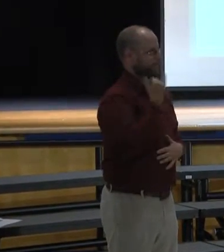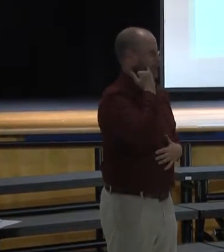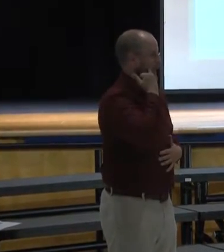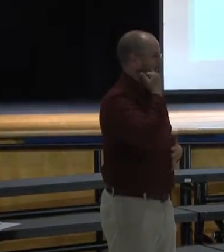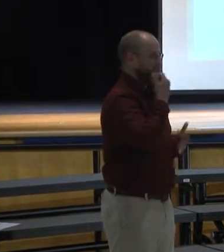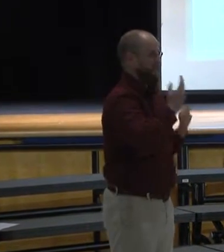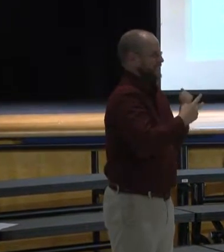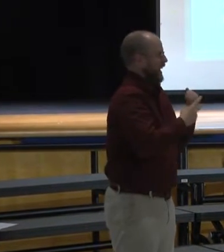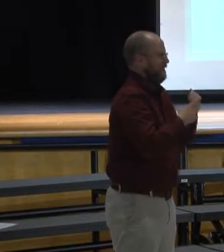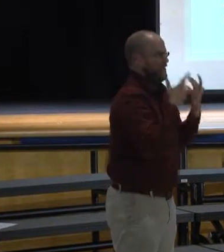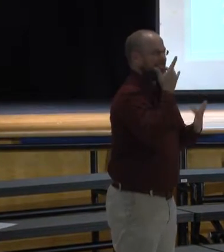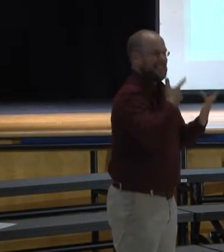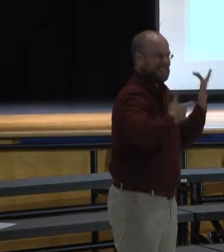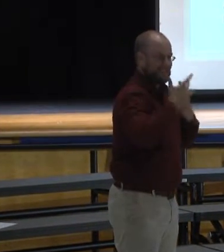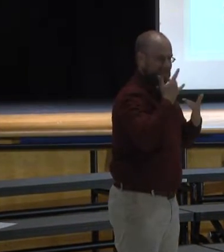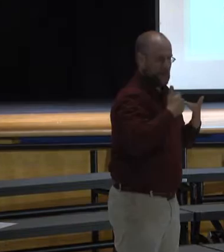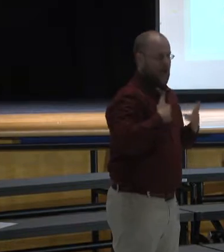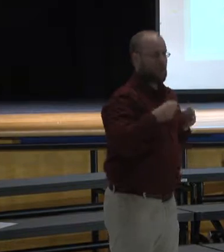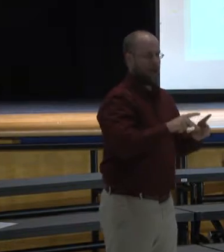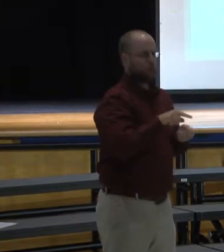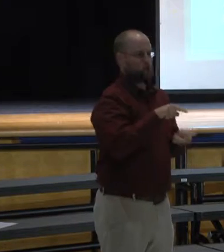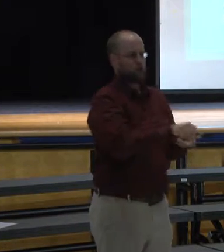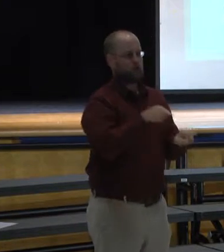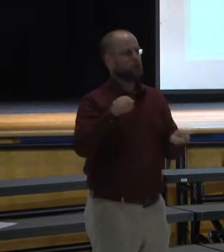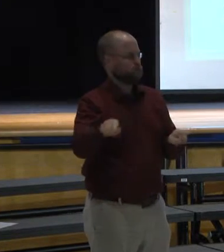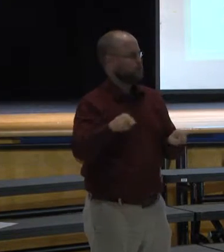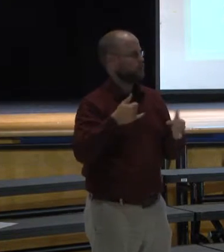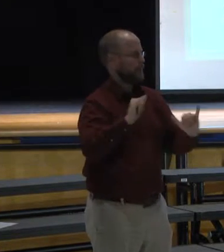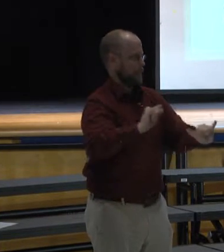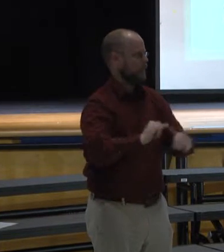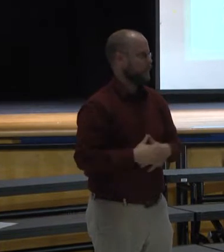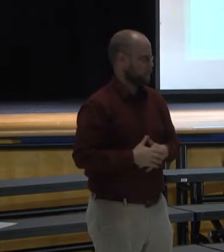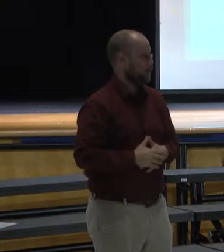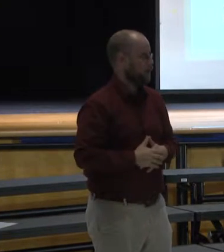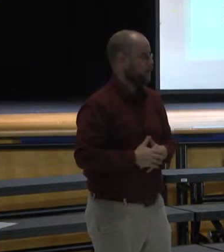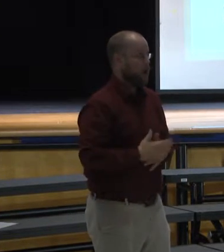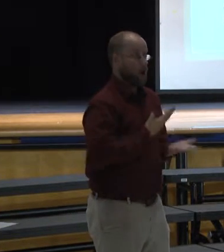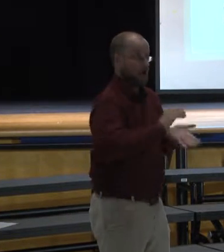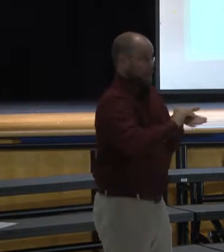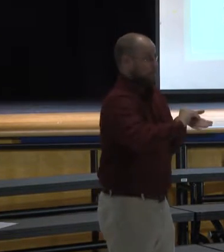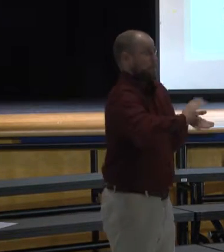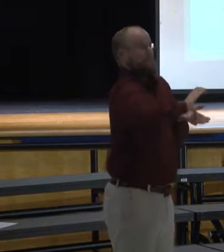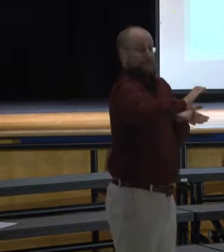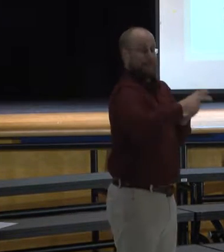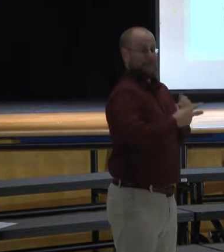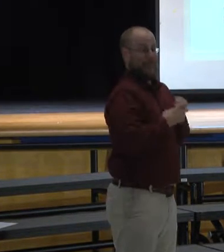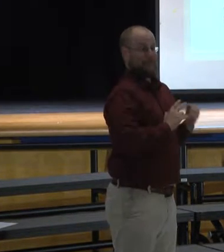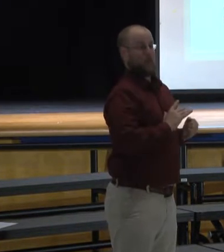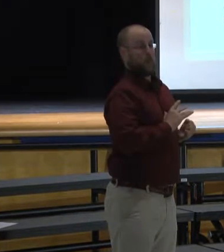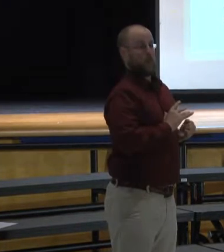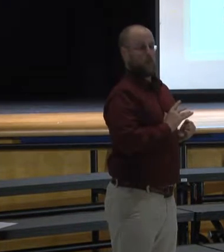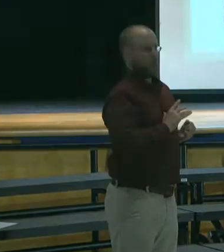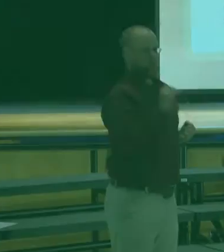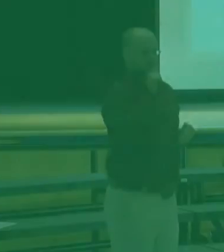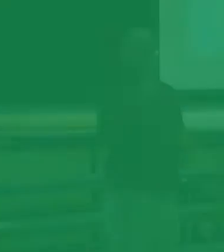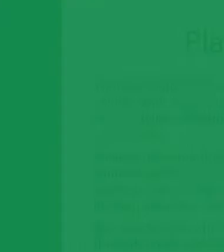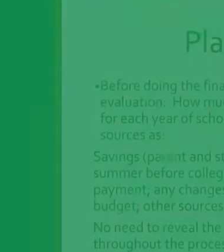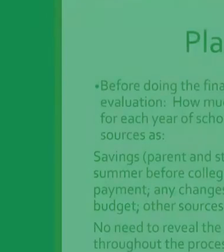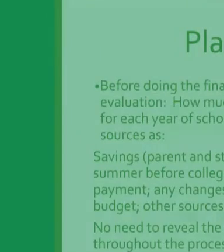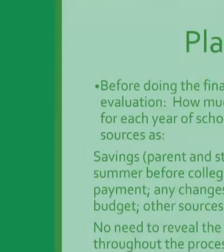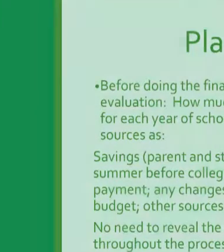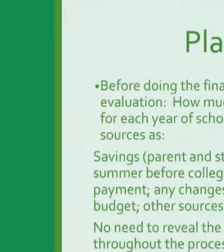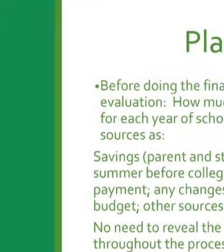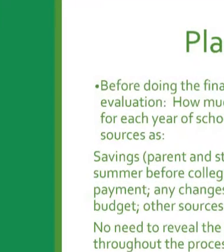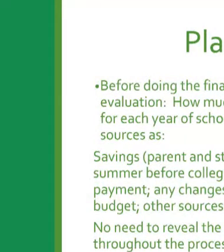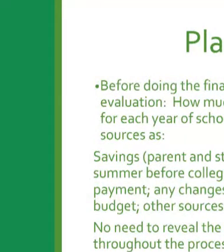there's still opportunity with the other two ways, all right? Or if you've got a lot of savings, maybe hopefully you reduce the amount that you borrow as you go along.